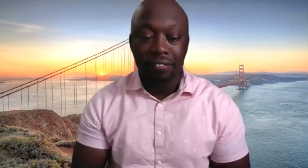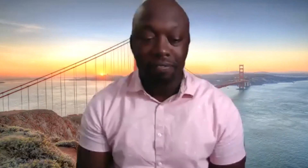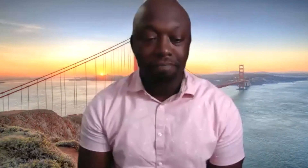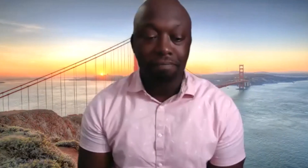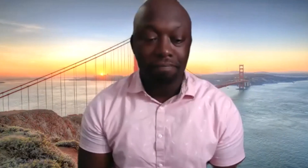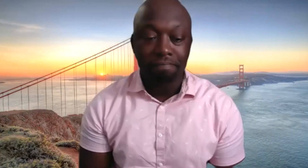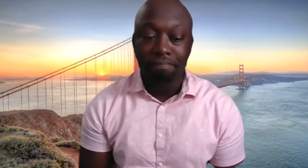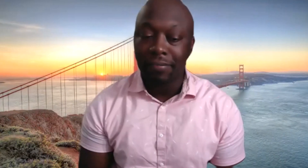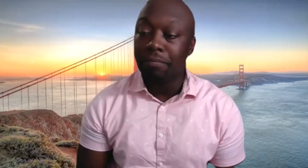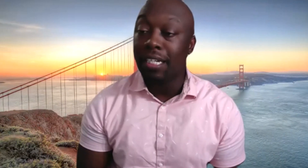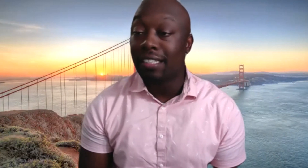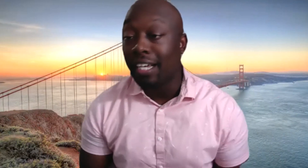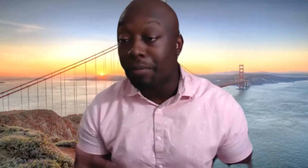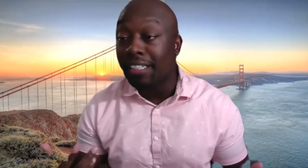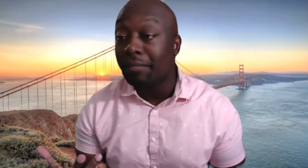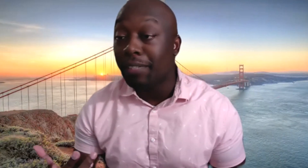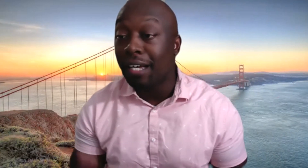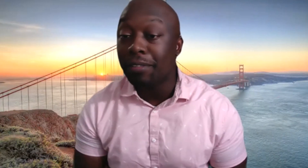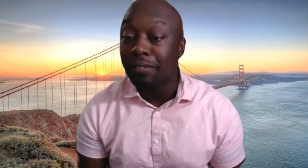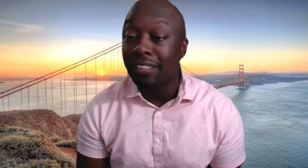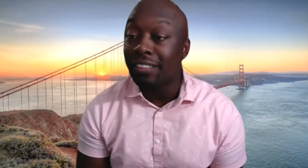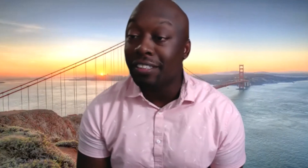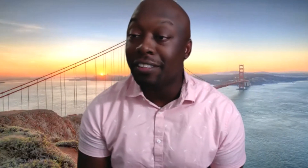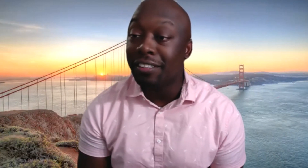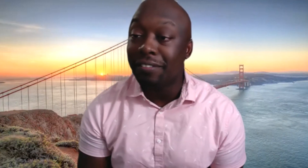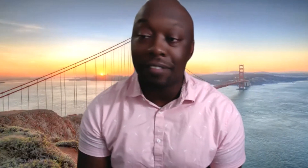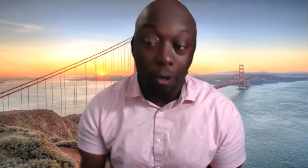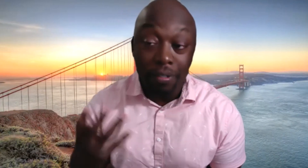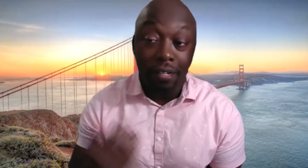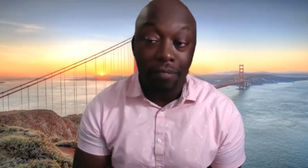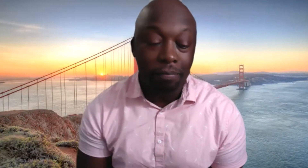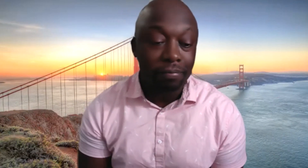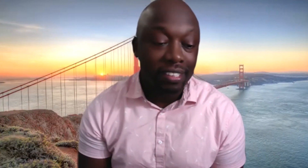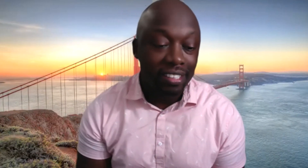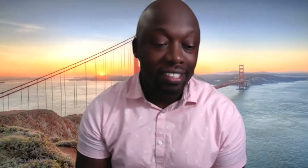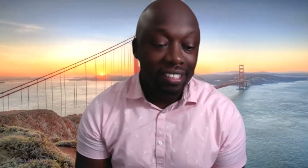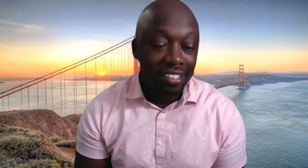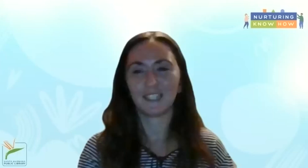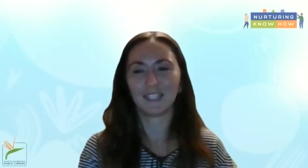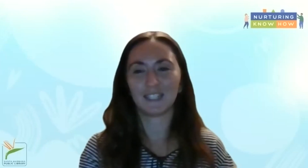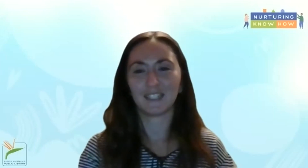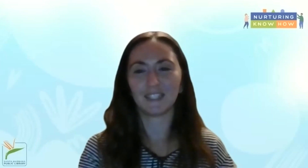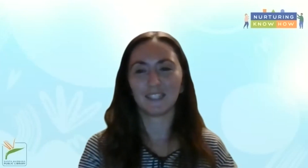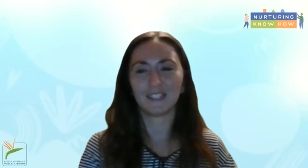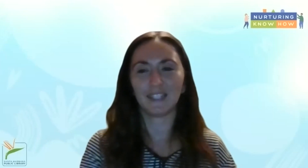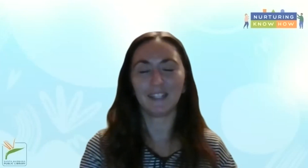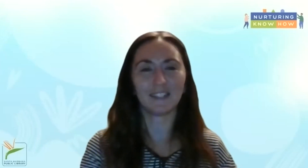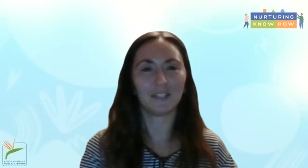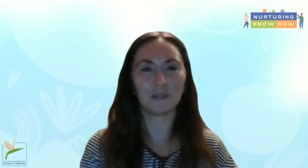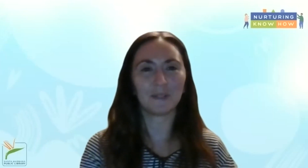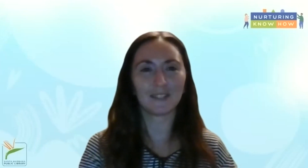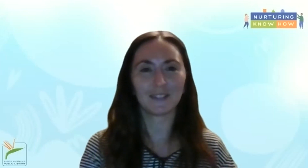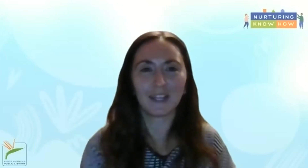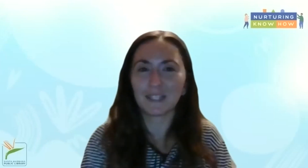free. I'll be at the library sometimes when you're open up from the COVID. Yeah,